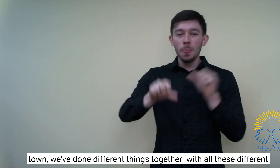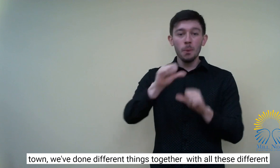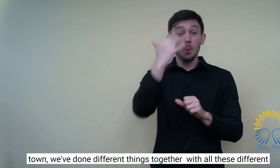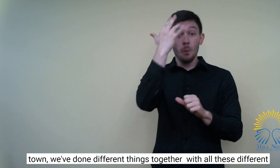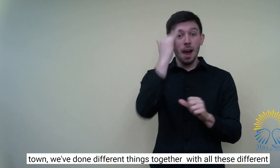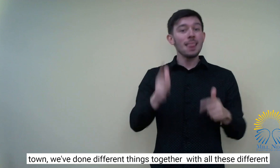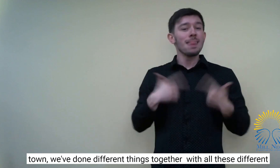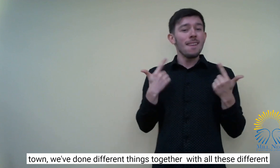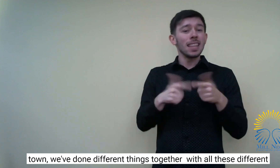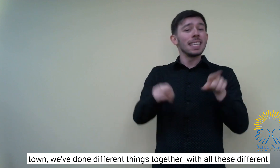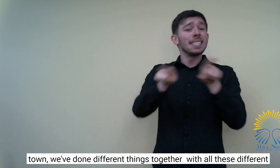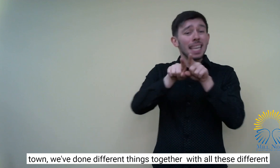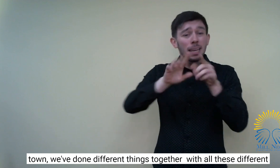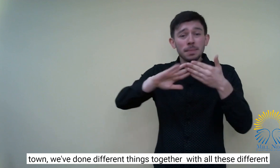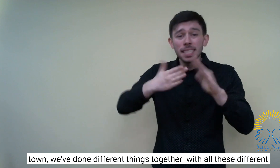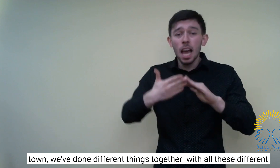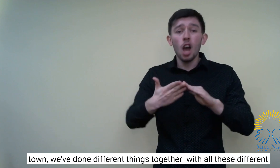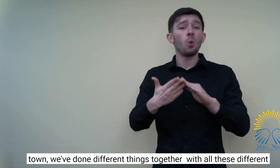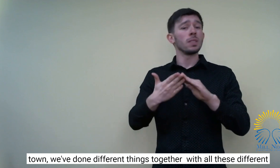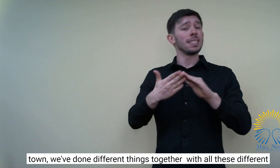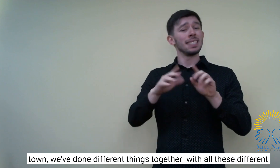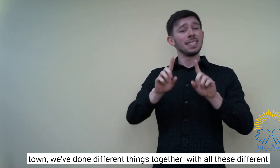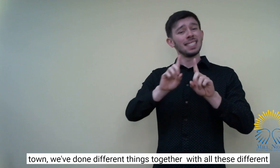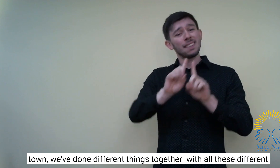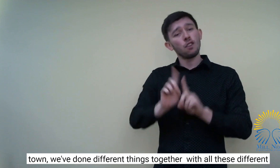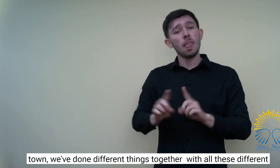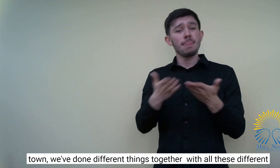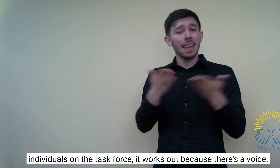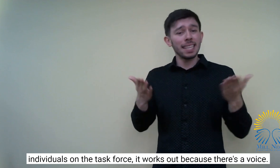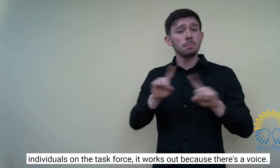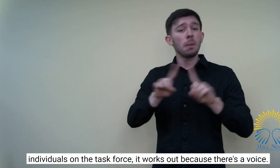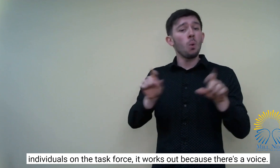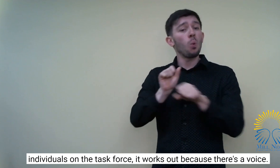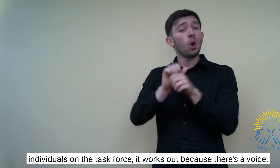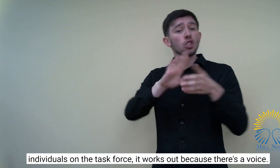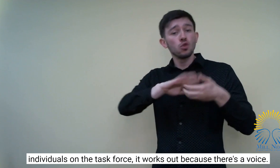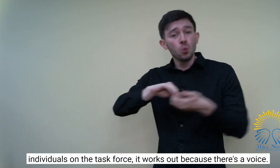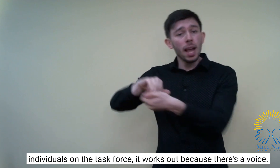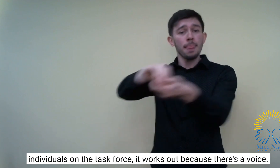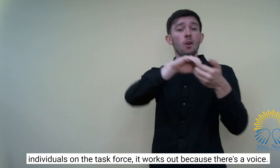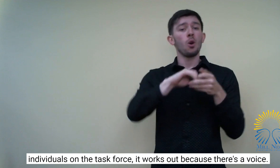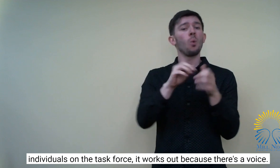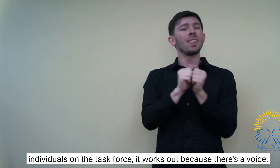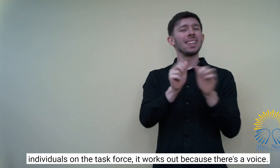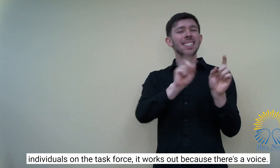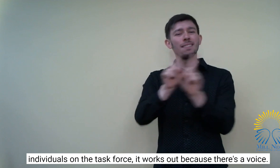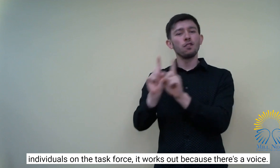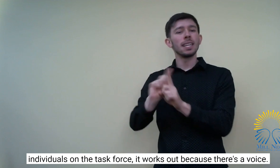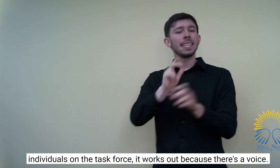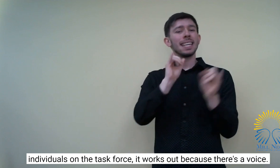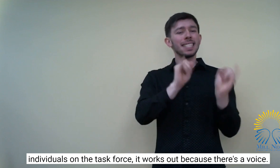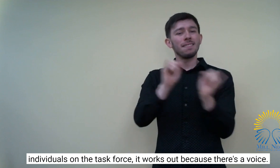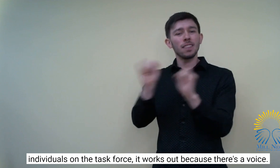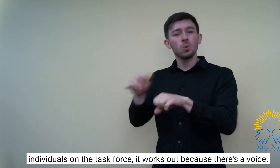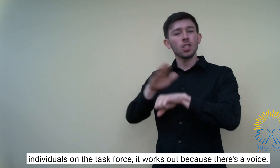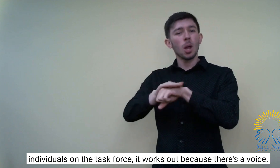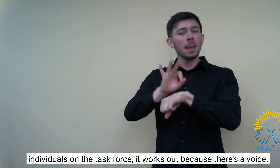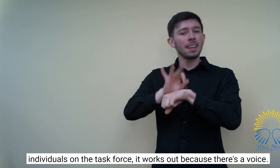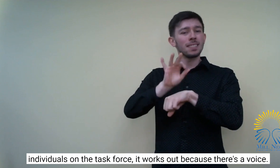done different things together. With all these different individuals on the task force, it works out because there's a voice.